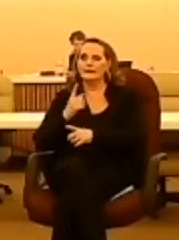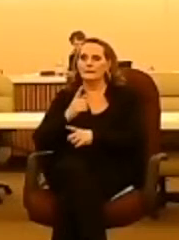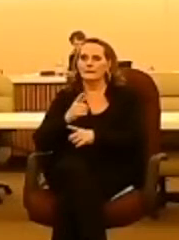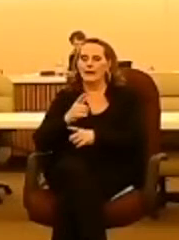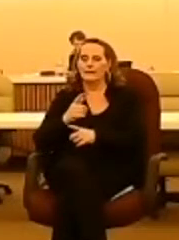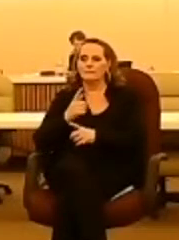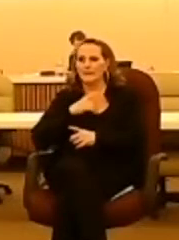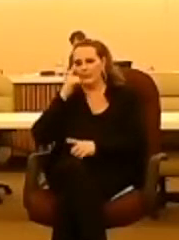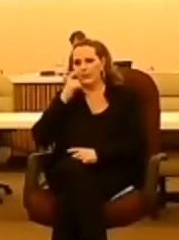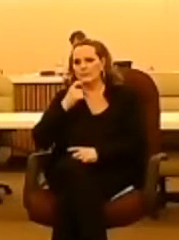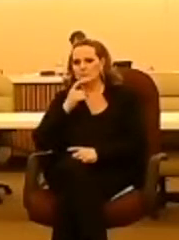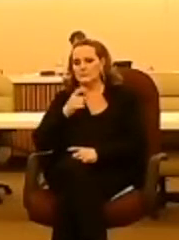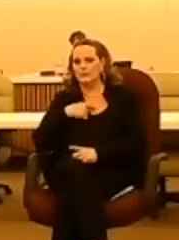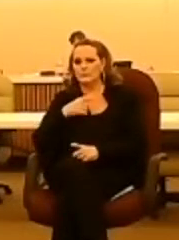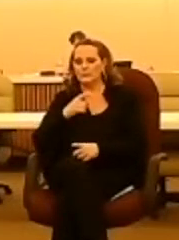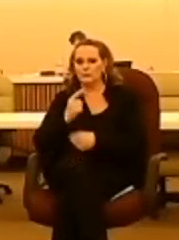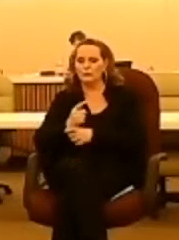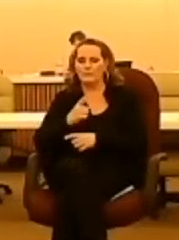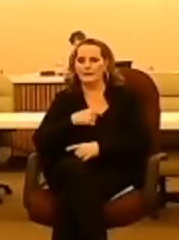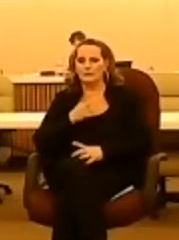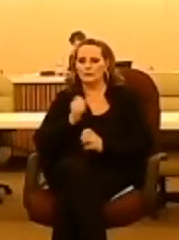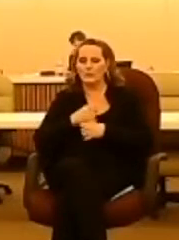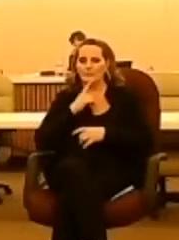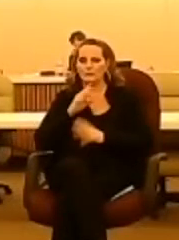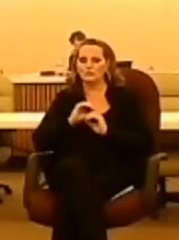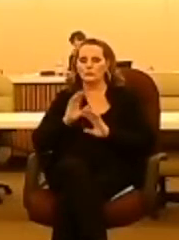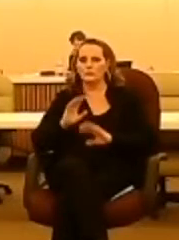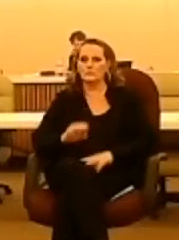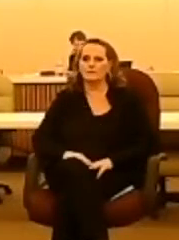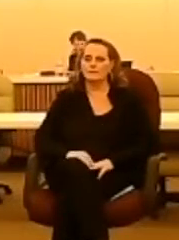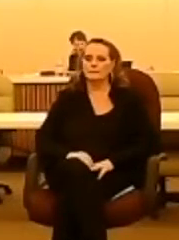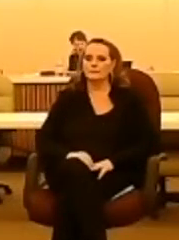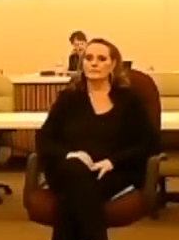right, but I wanted to make sure. Yep. Thanks. Okay. Thank you.